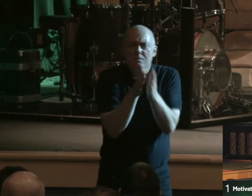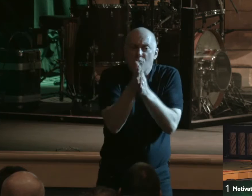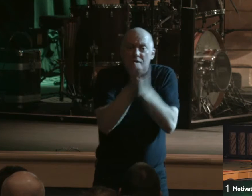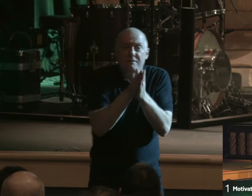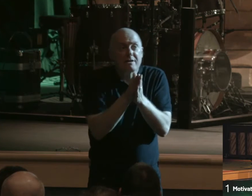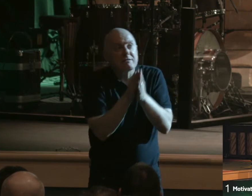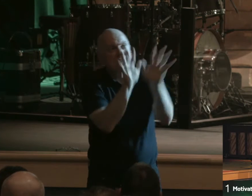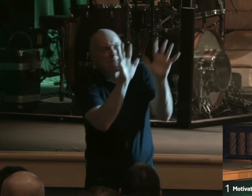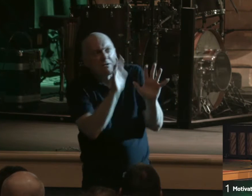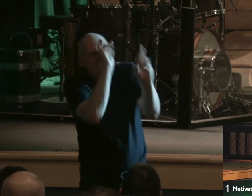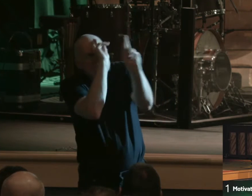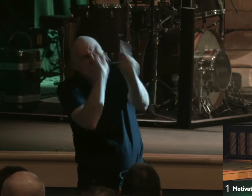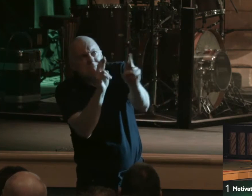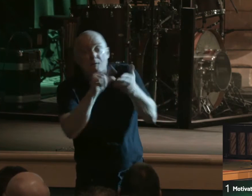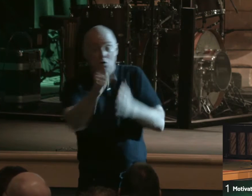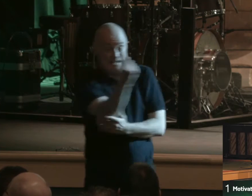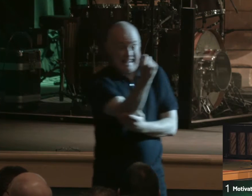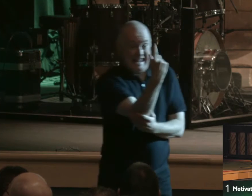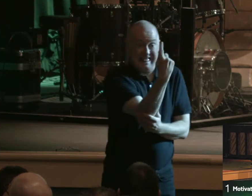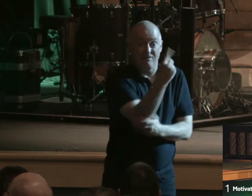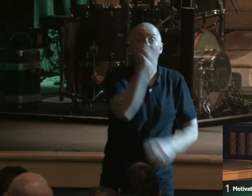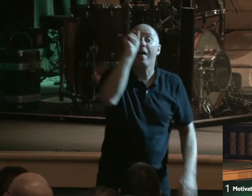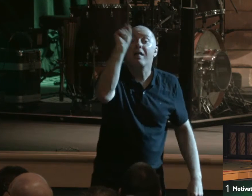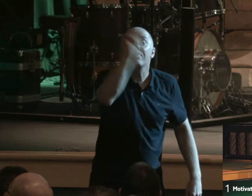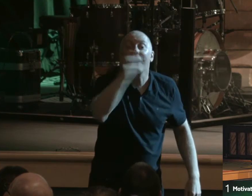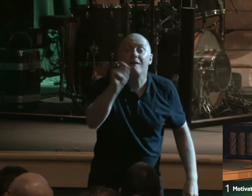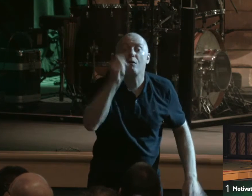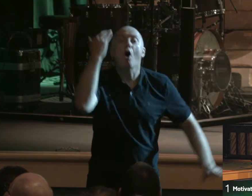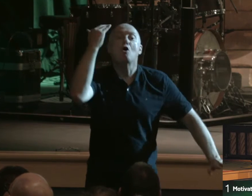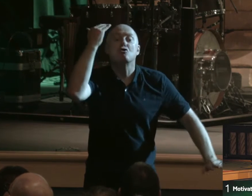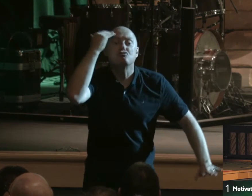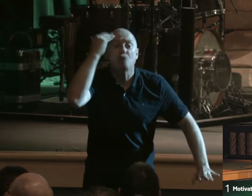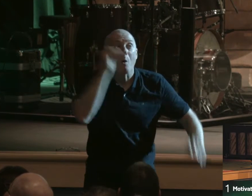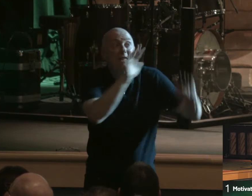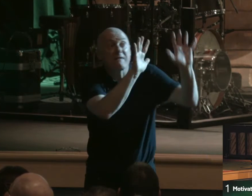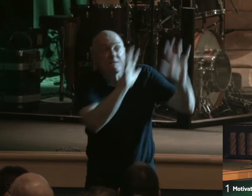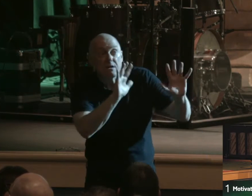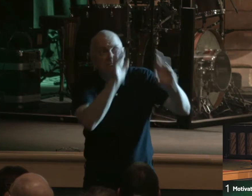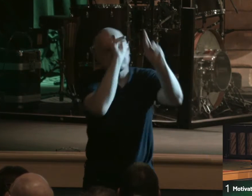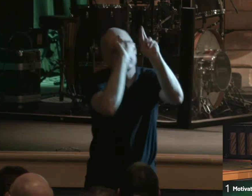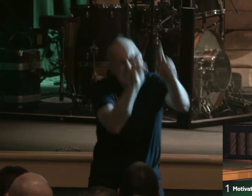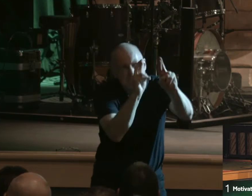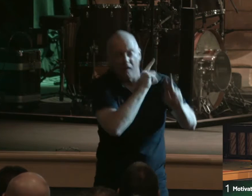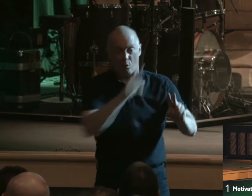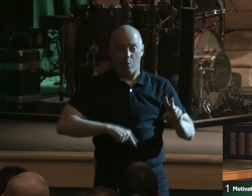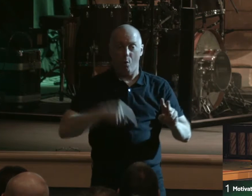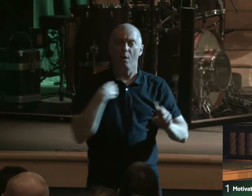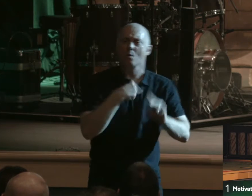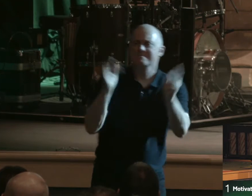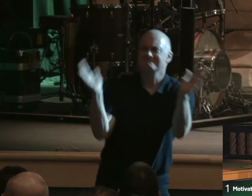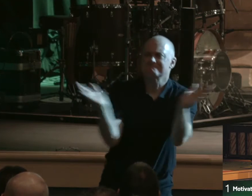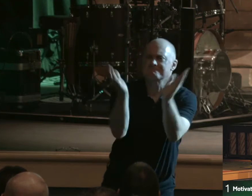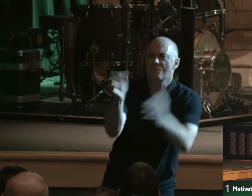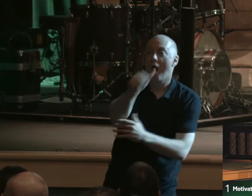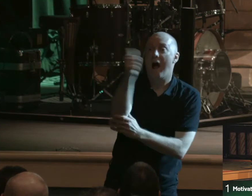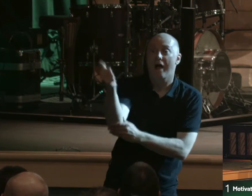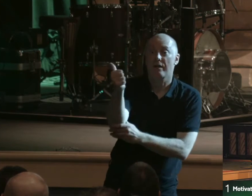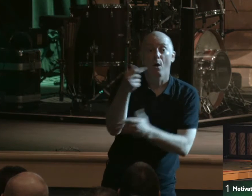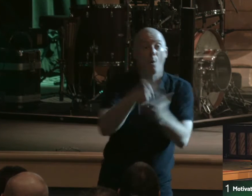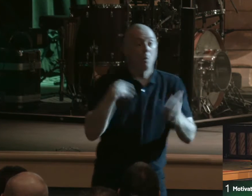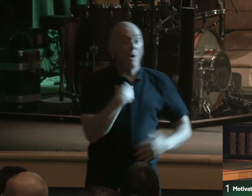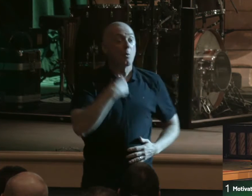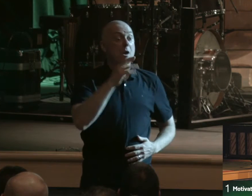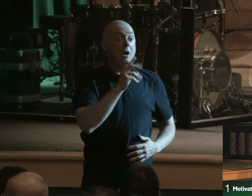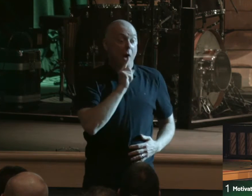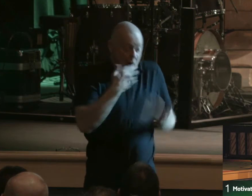of the Lord. Look again at verse 11. It says, therefore, knowing the fear of the Lord, we persuade others, but what we are is